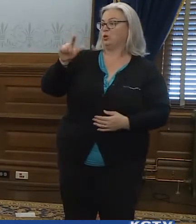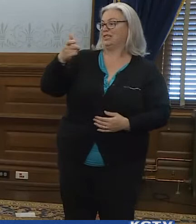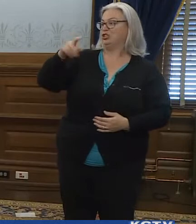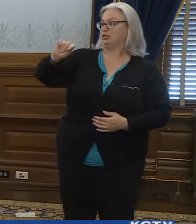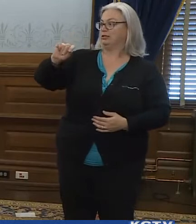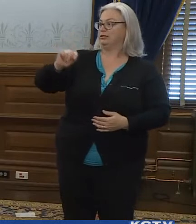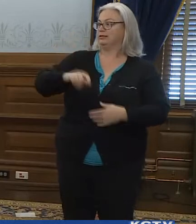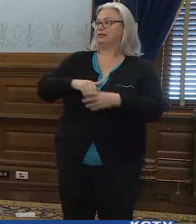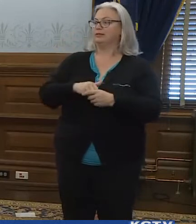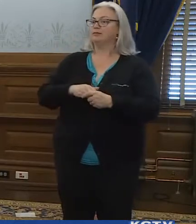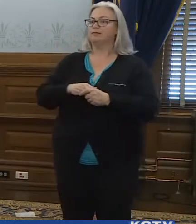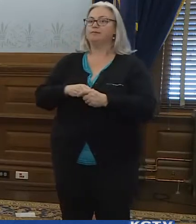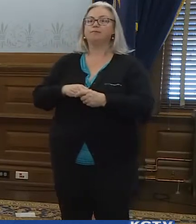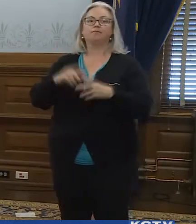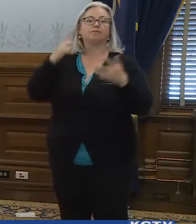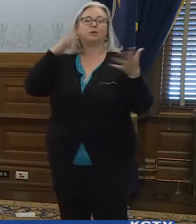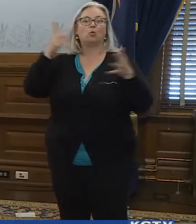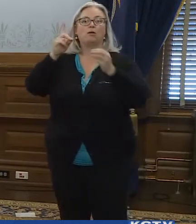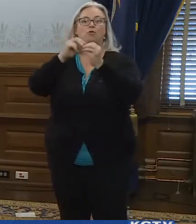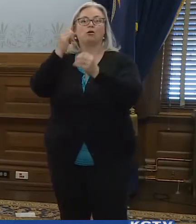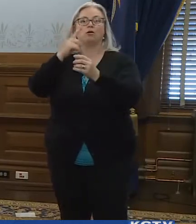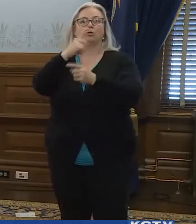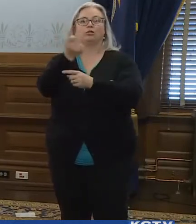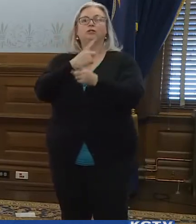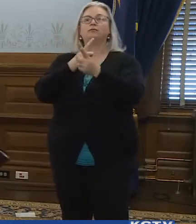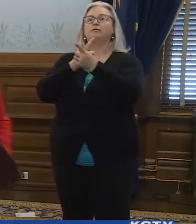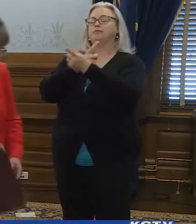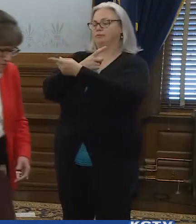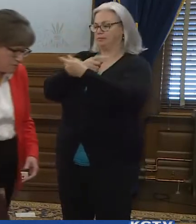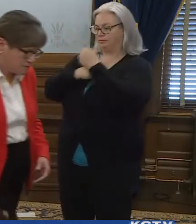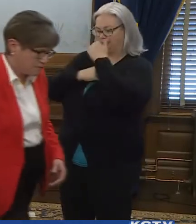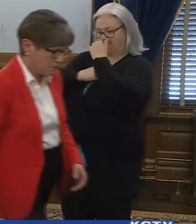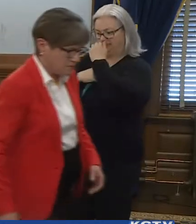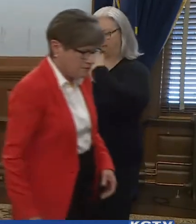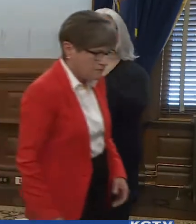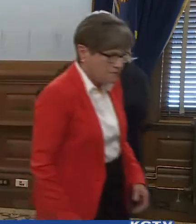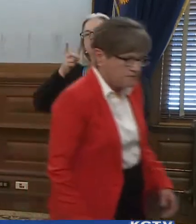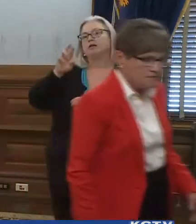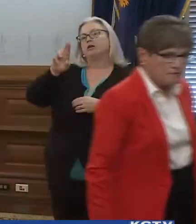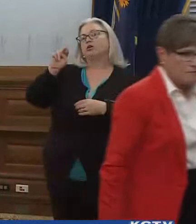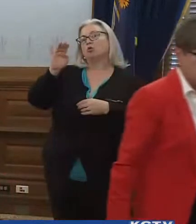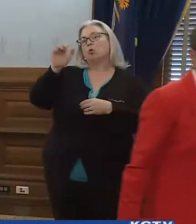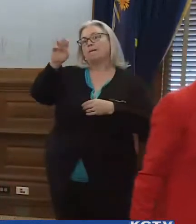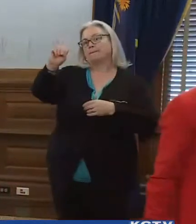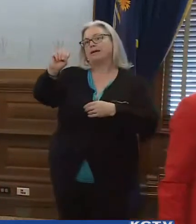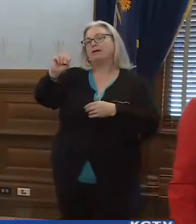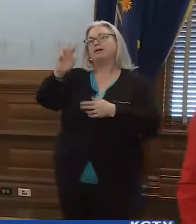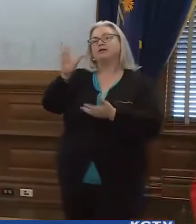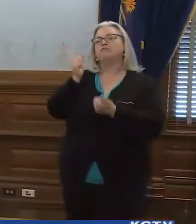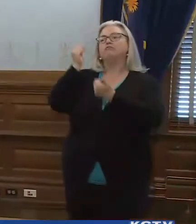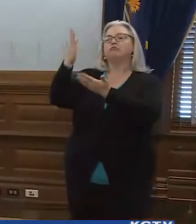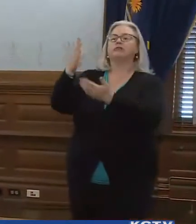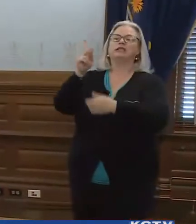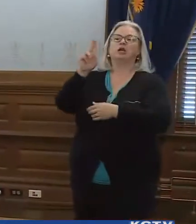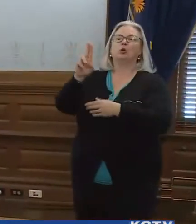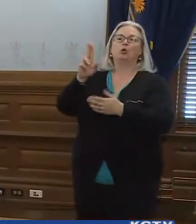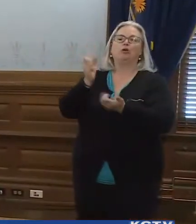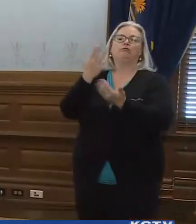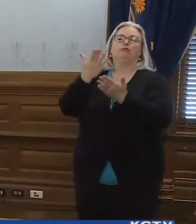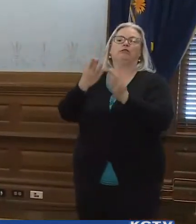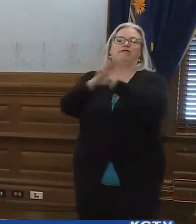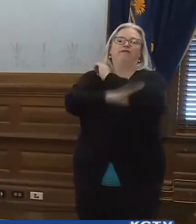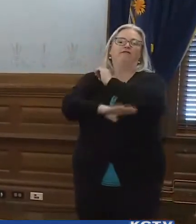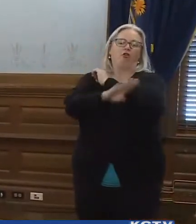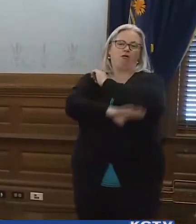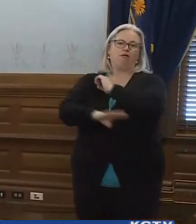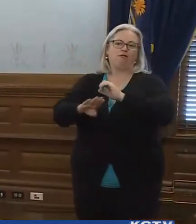already spoken. One more question? Dr. Norman, KU today announced that they've shortened their fall semester. They're going to really